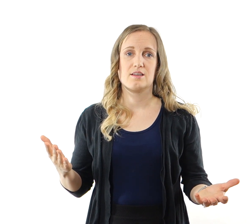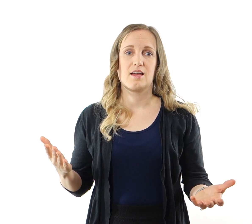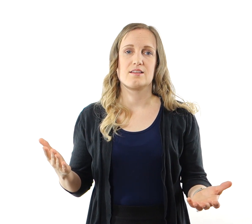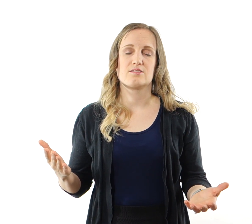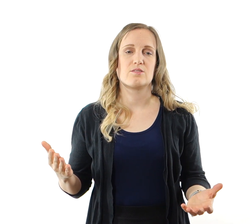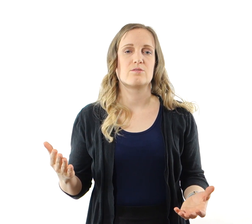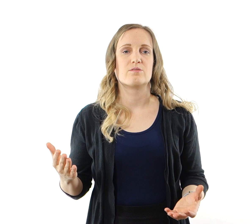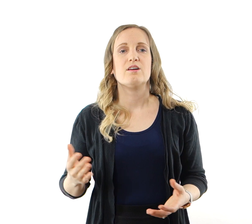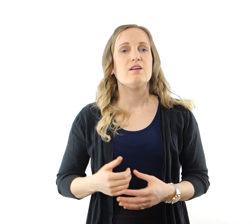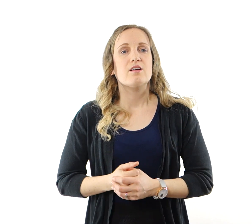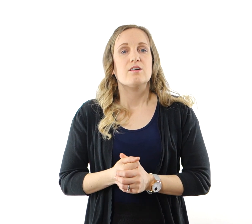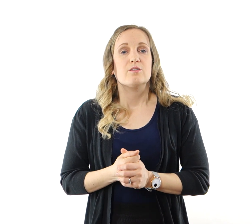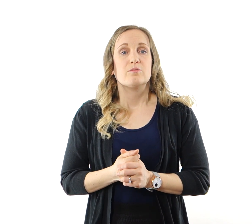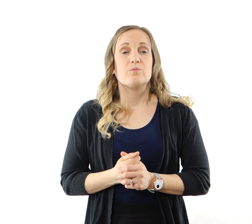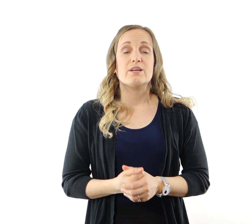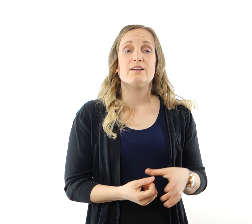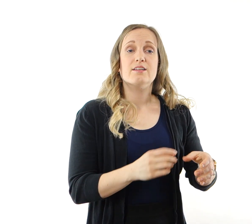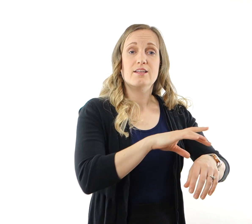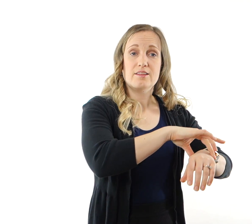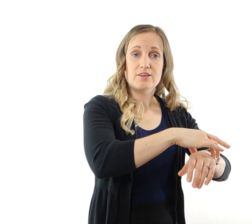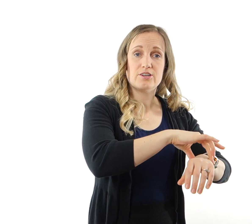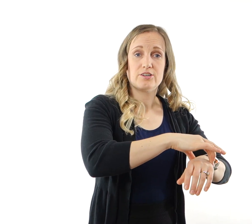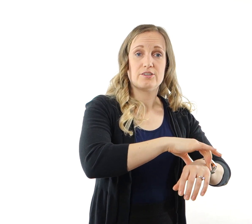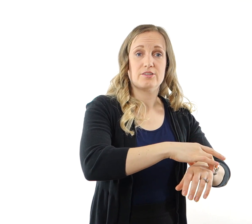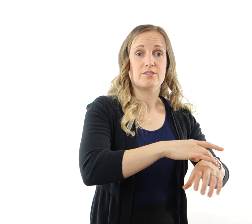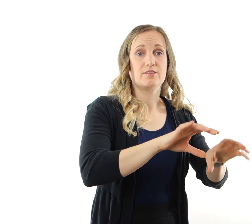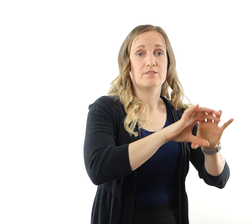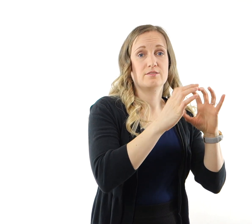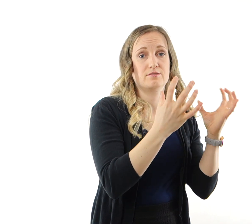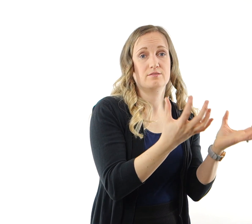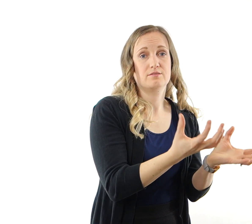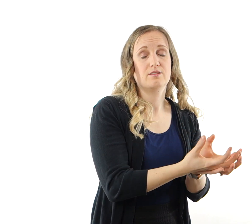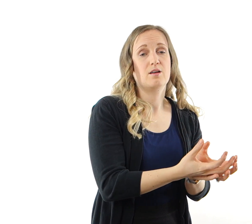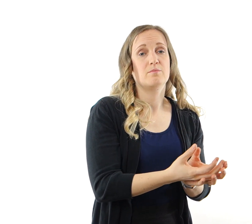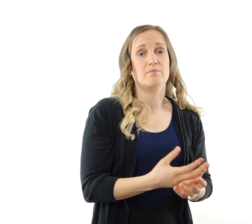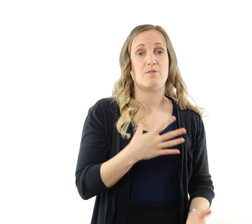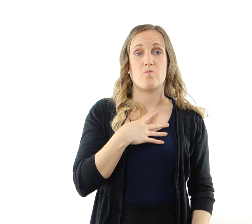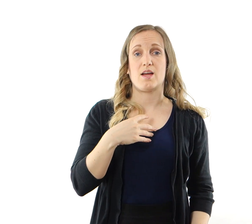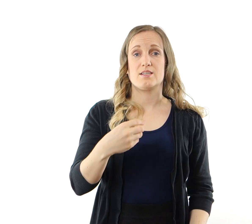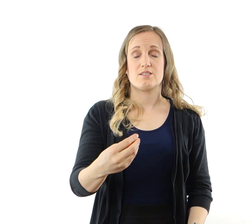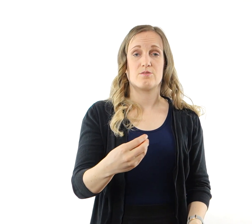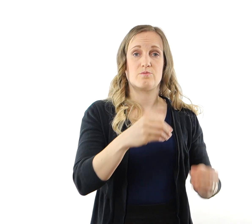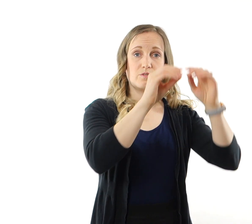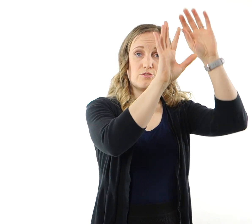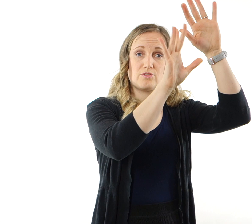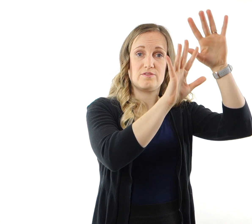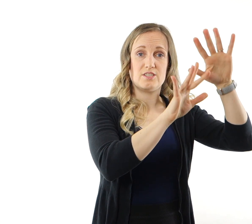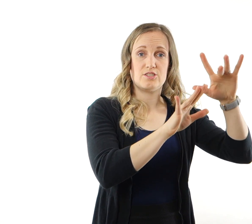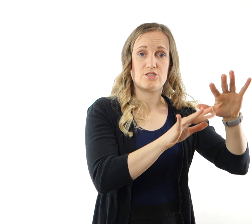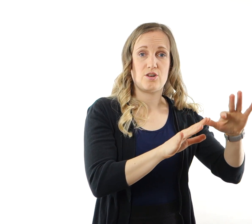And so, will the earth be white with drifted